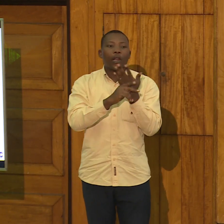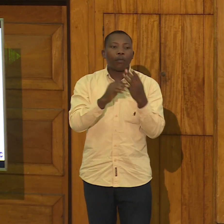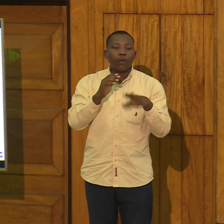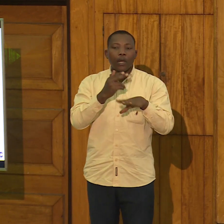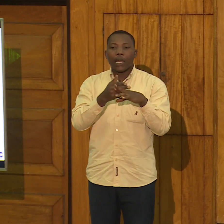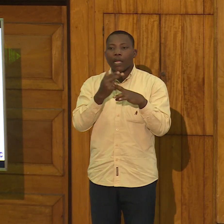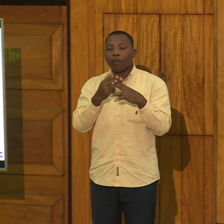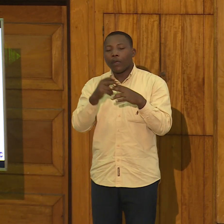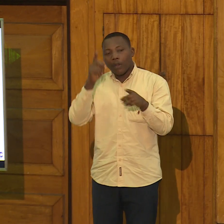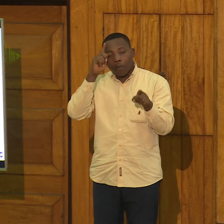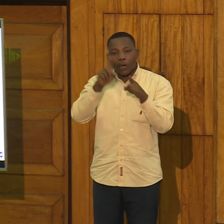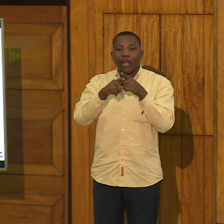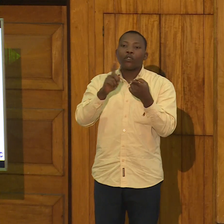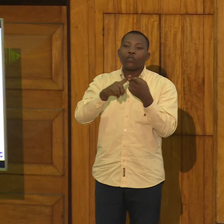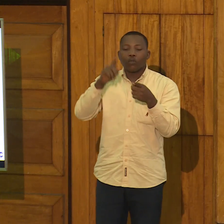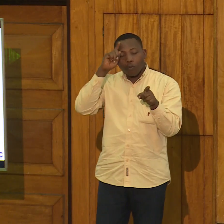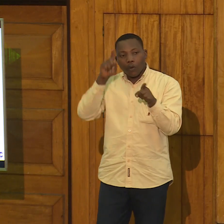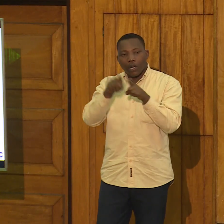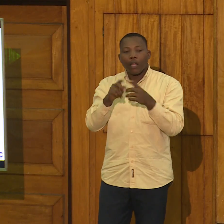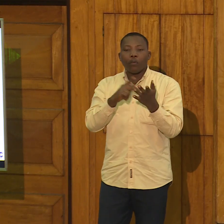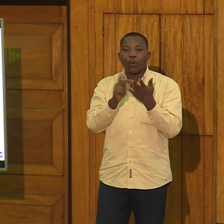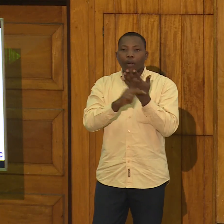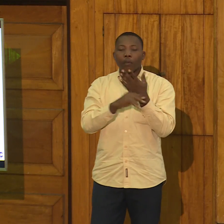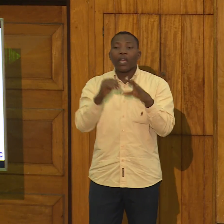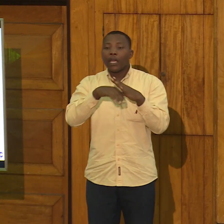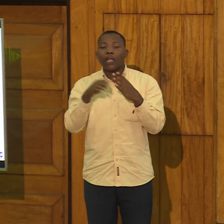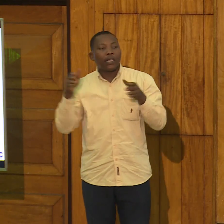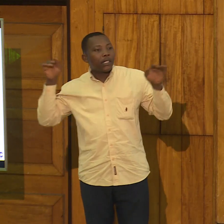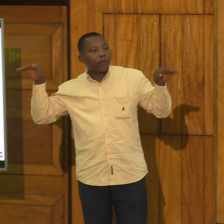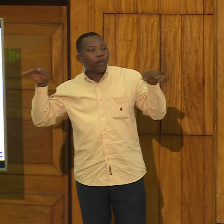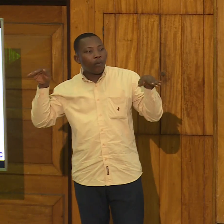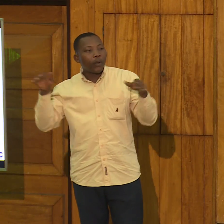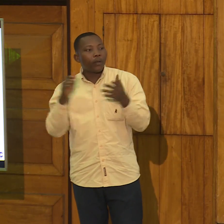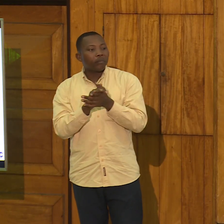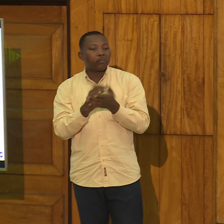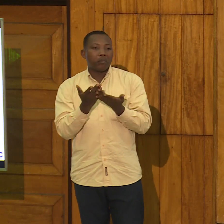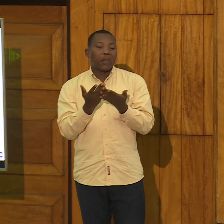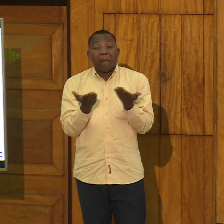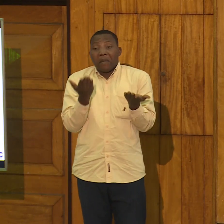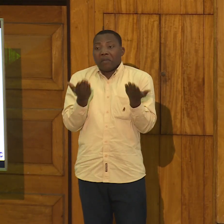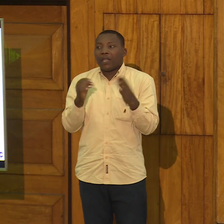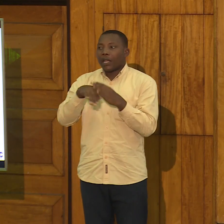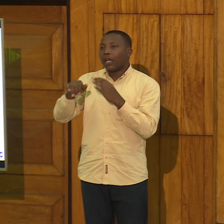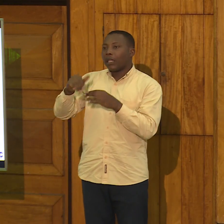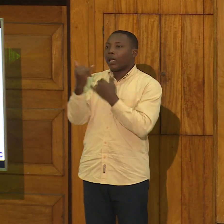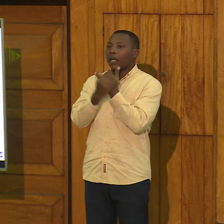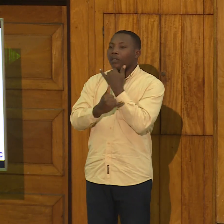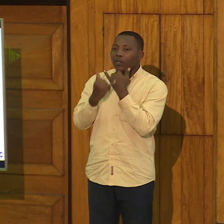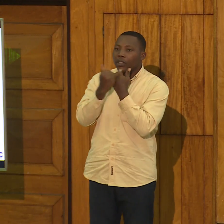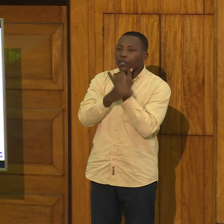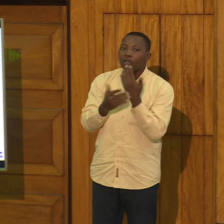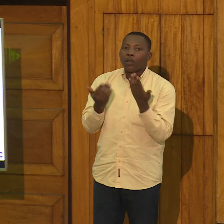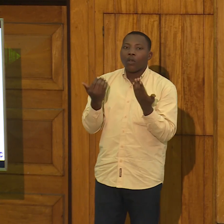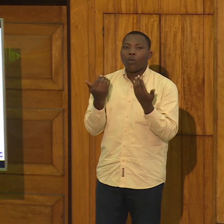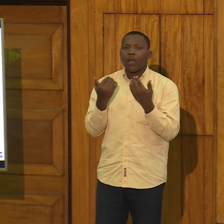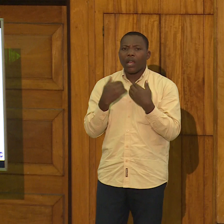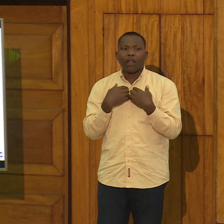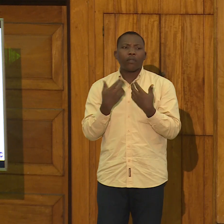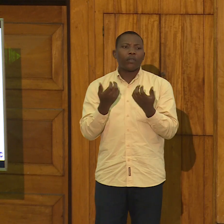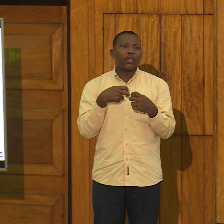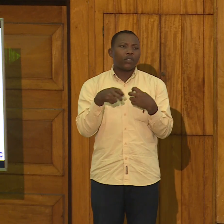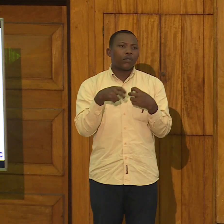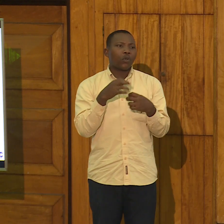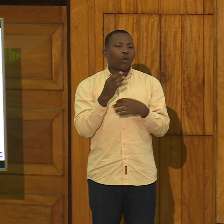Brother program. In Zimbabwe, maybe like in other countries, there's an issue